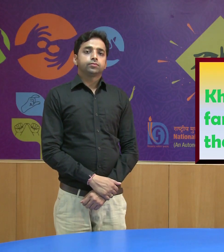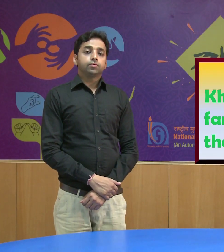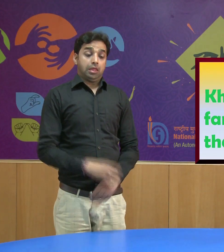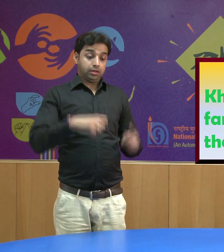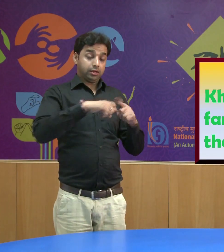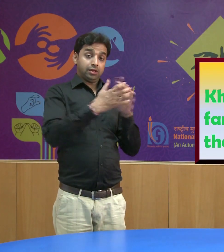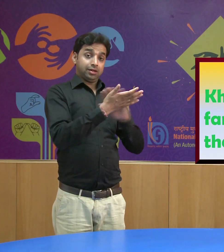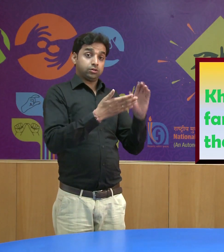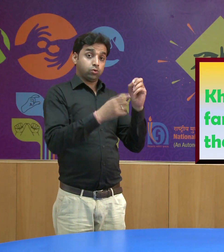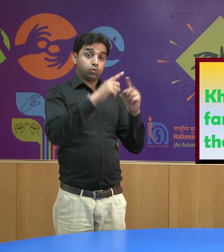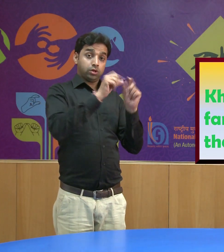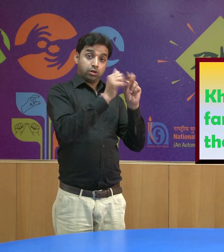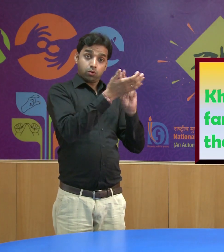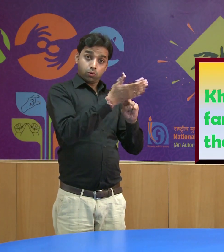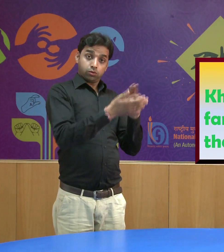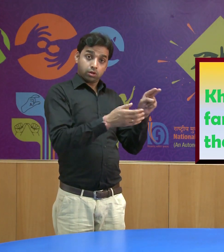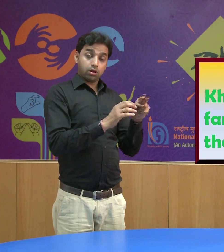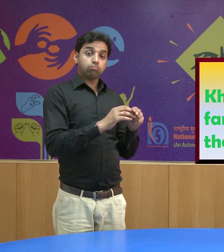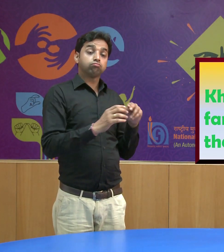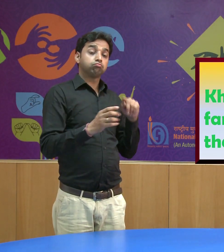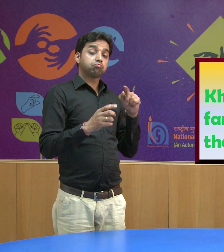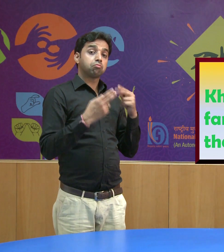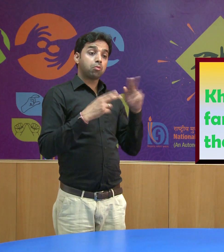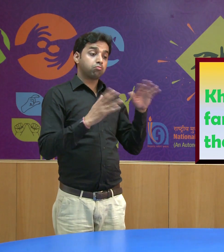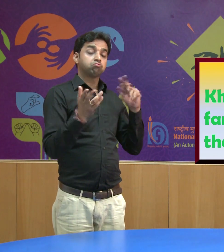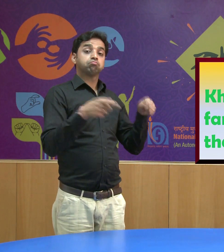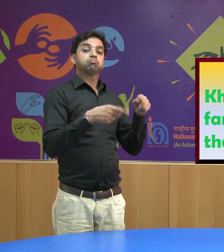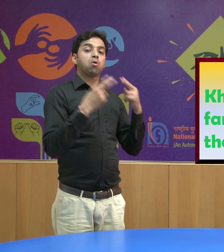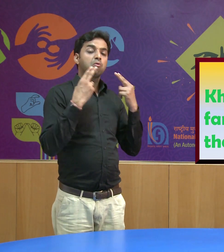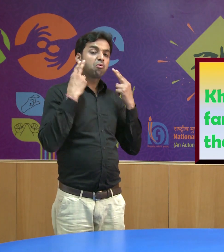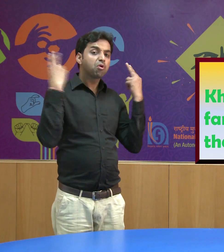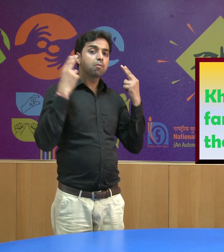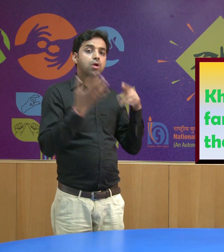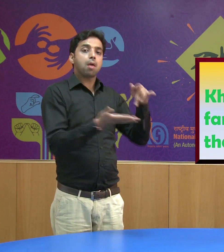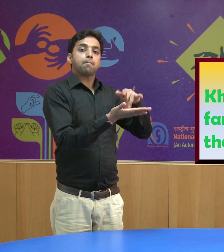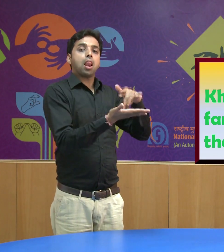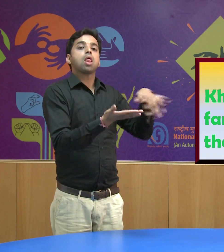Khotan was a very famous place on the Silk Route.